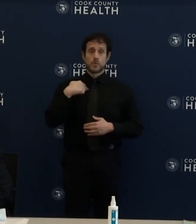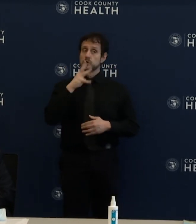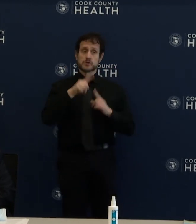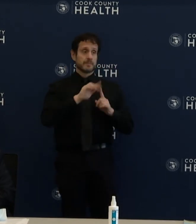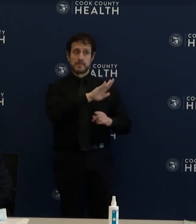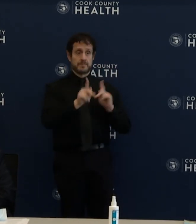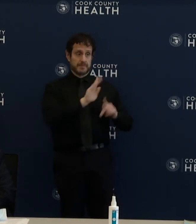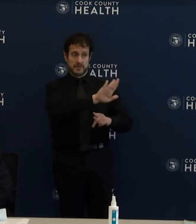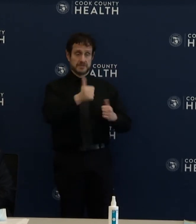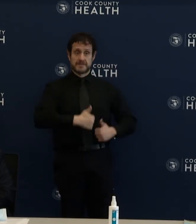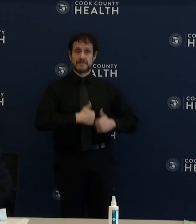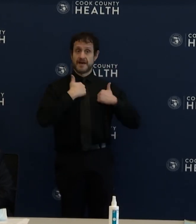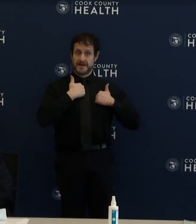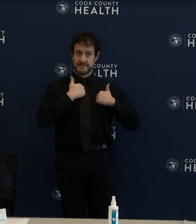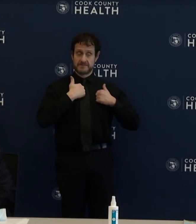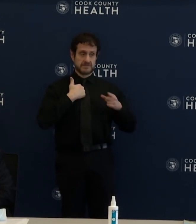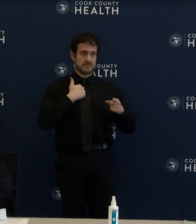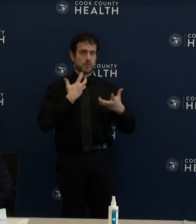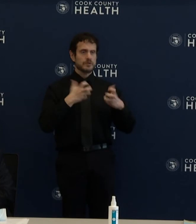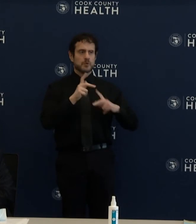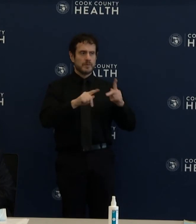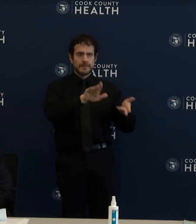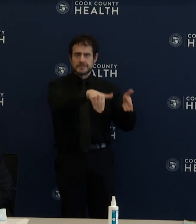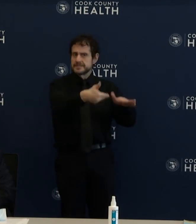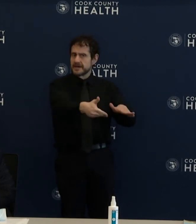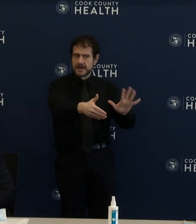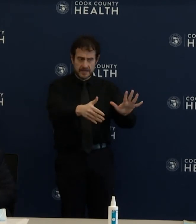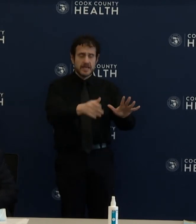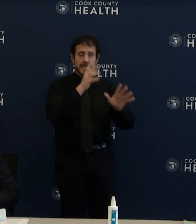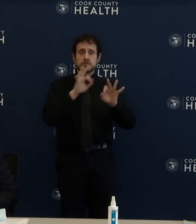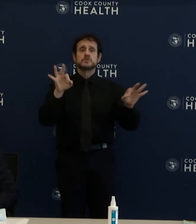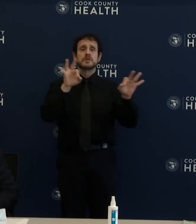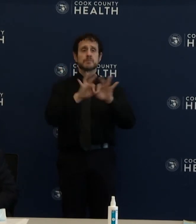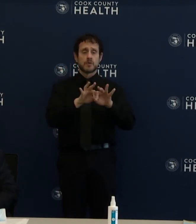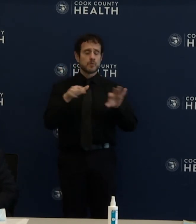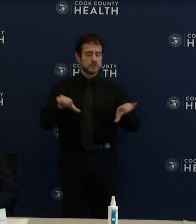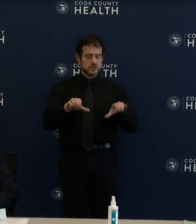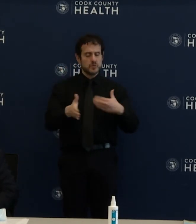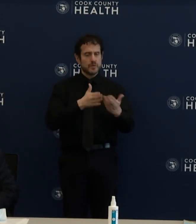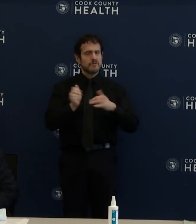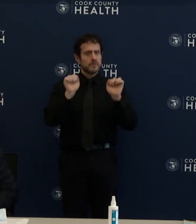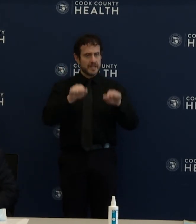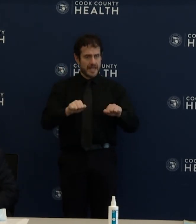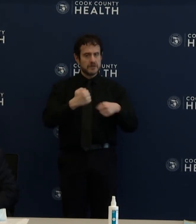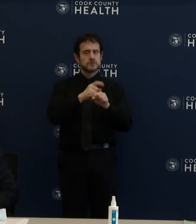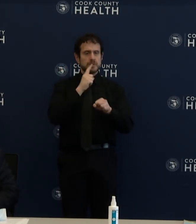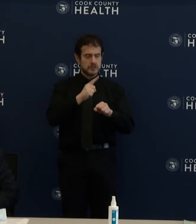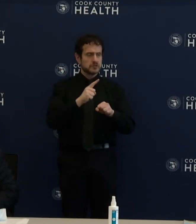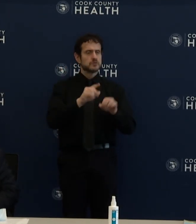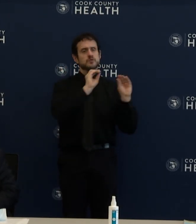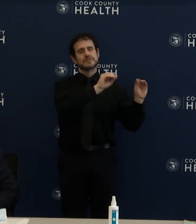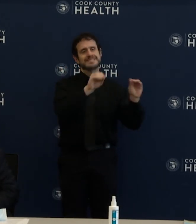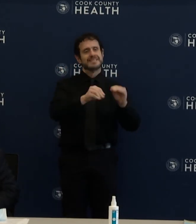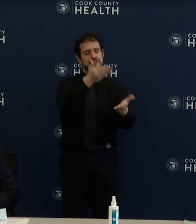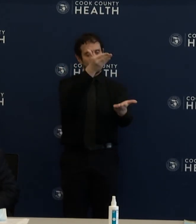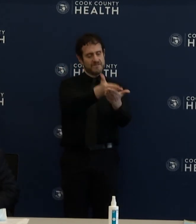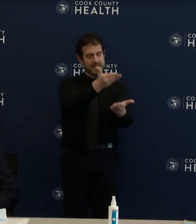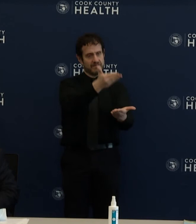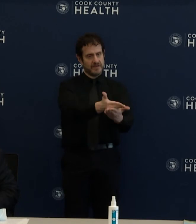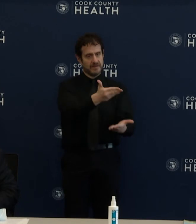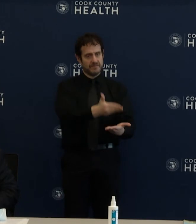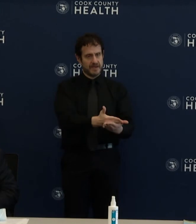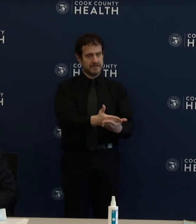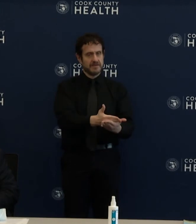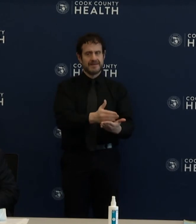lives that could be lost. And so I think it's really important that we're going to do everything possible to spread fact. And I think the more people that we engage, so we